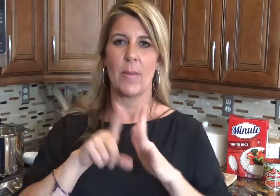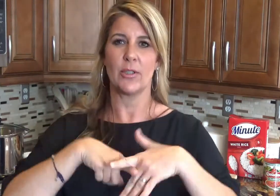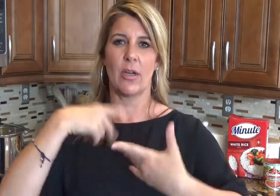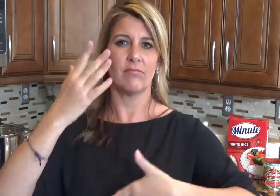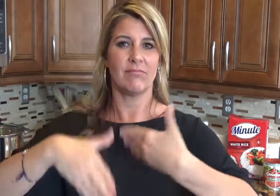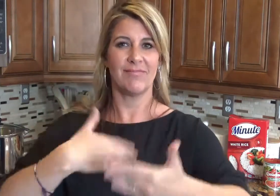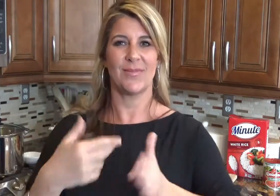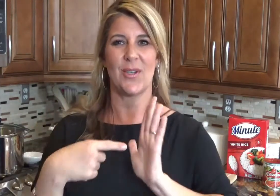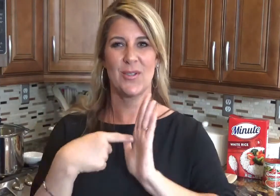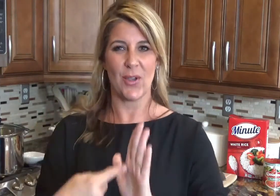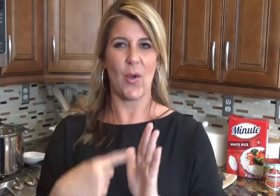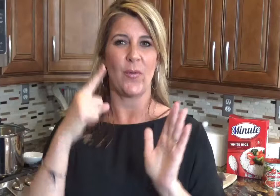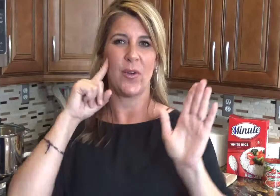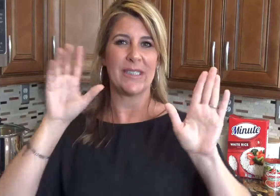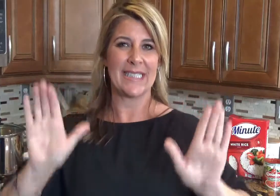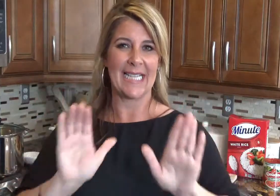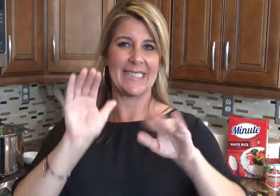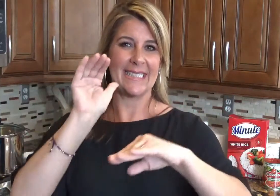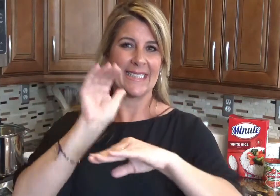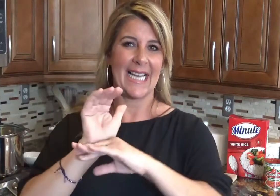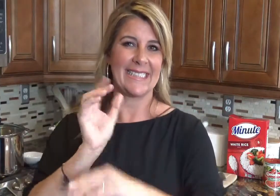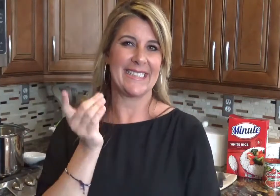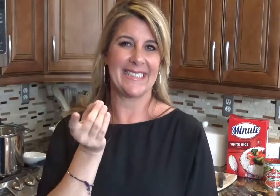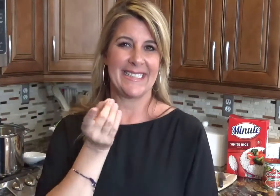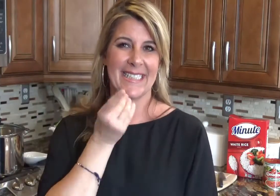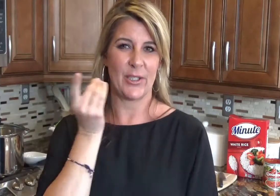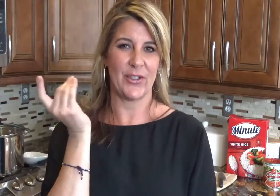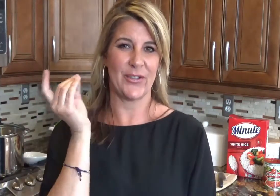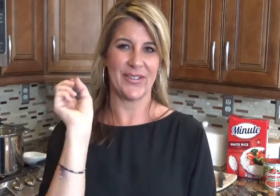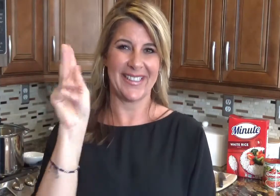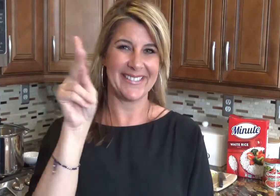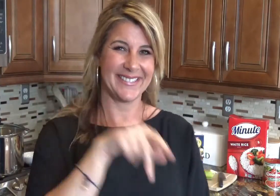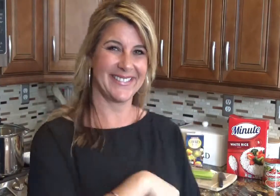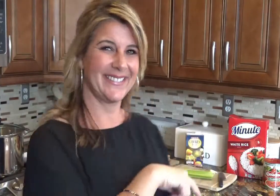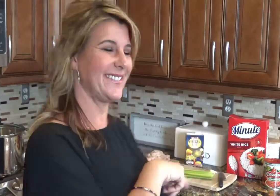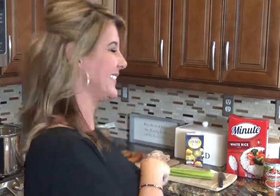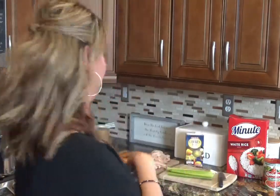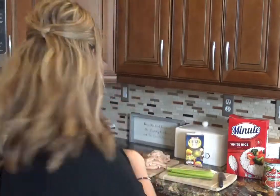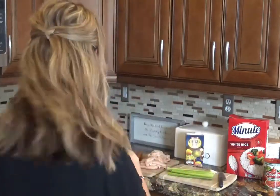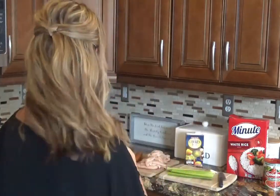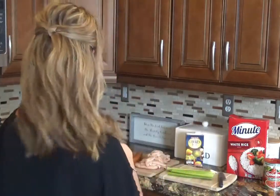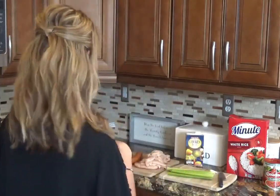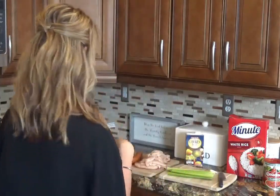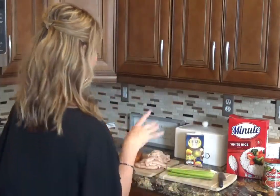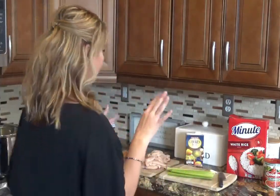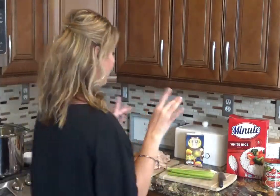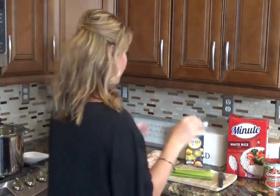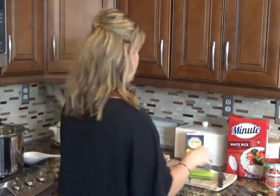So I guess that's it. I'm going to start showing you how to go. This again is a Sunday night dinner.